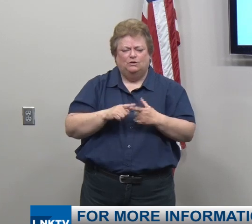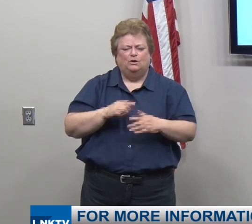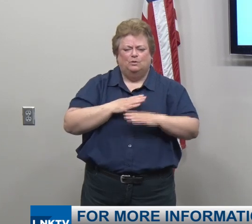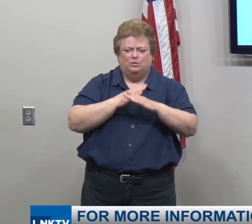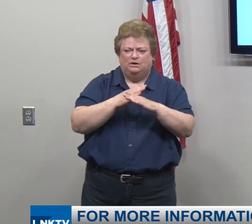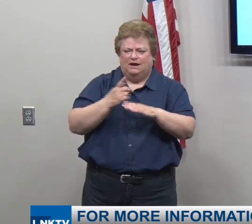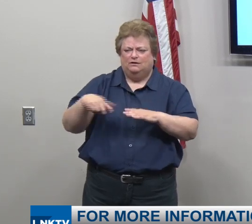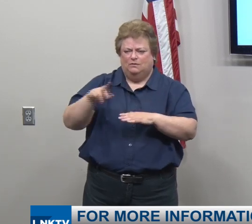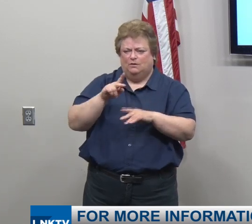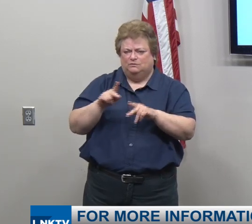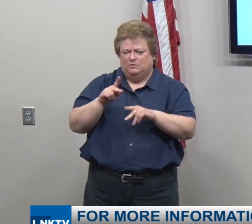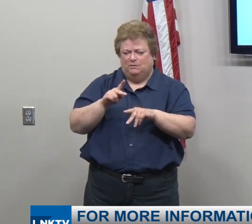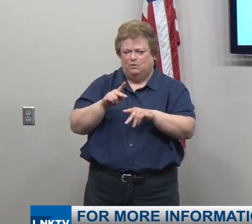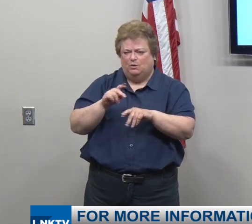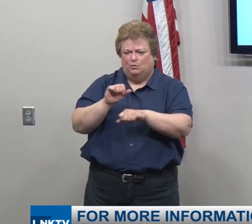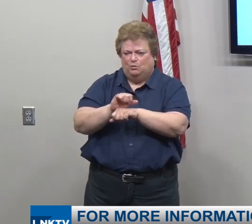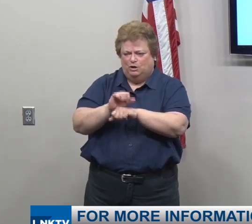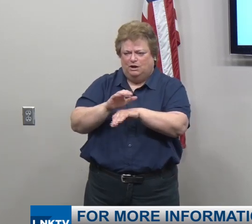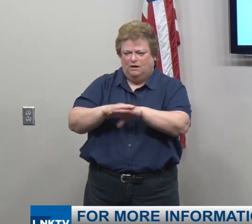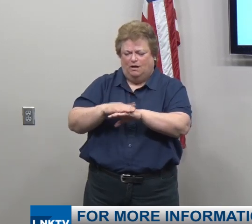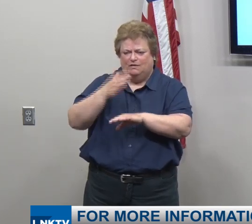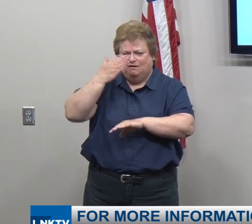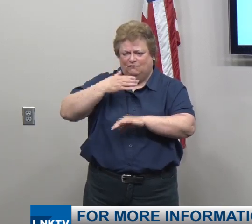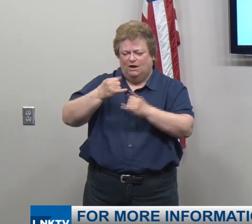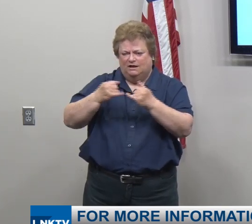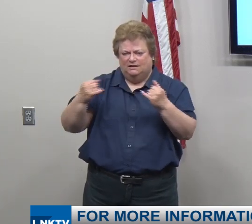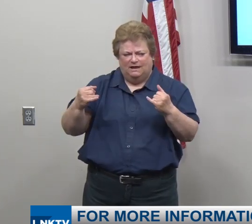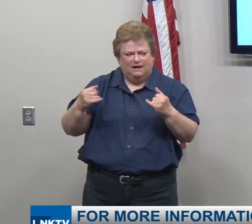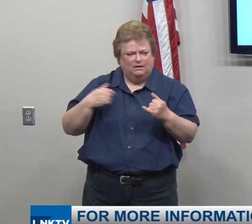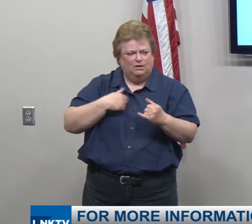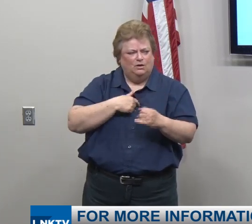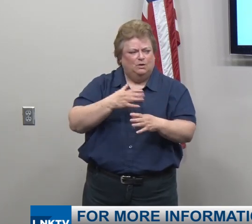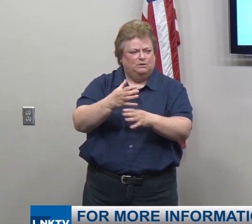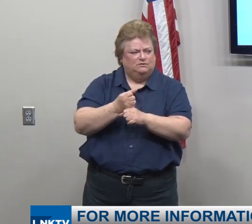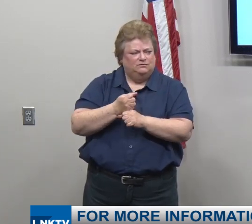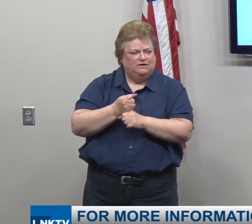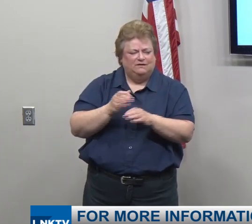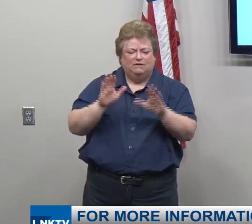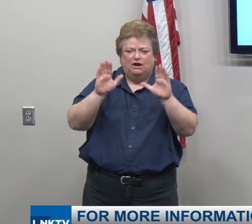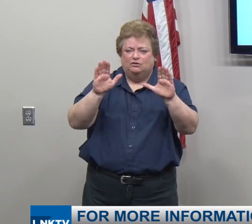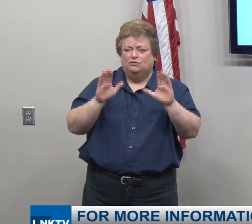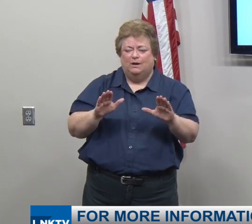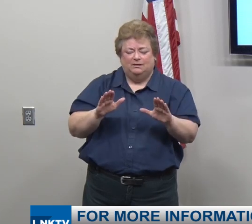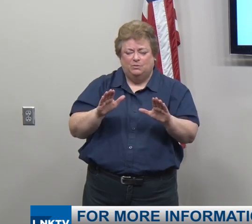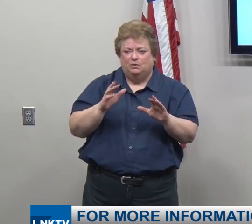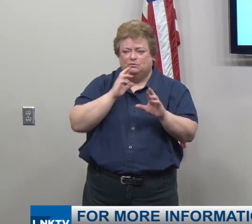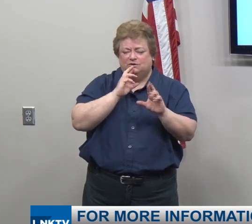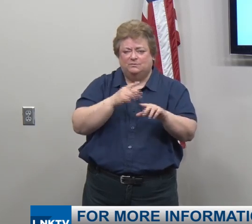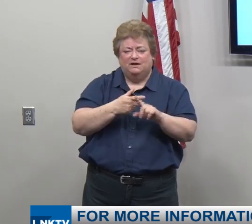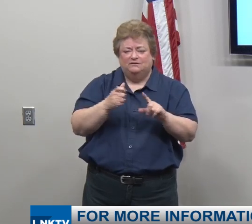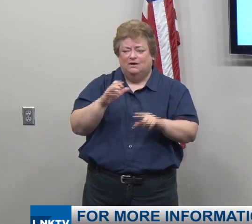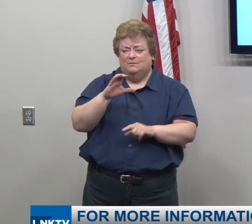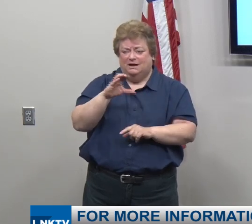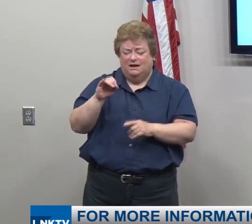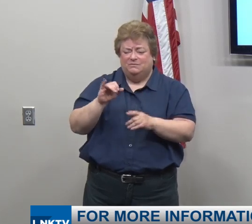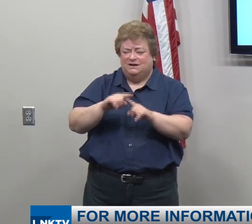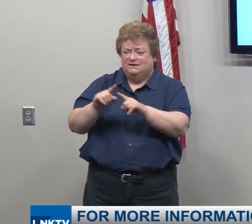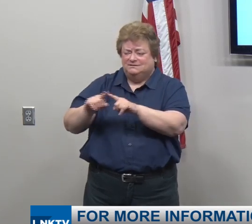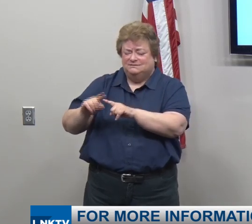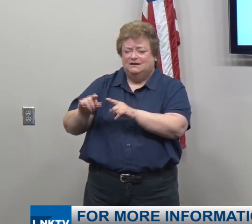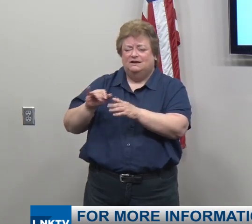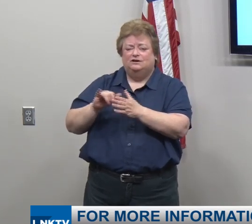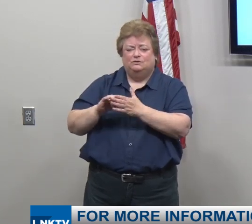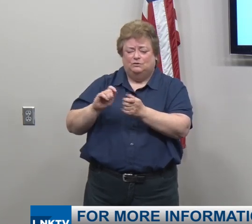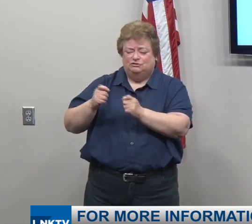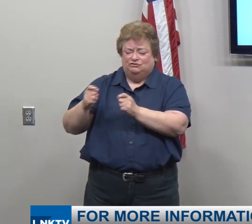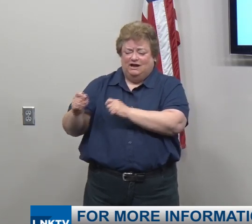those on the front lines of this fight against COVID-19. And we have received an incredible response thus far from companies willing to retool their